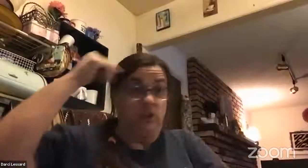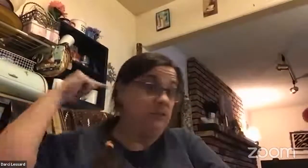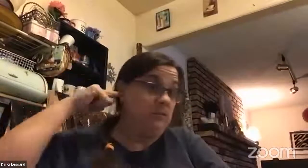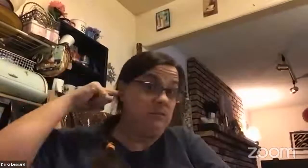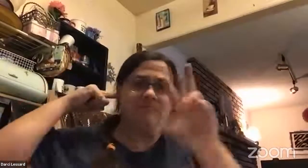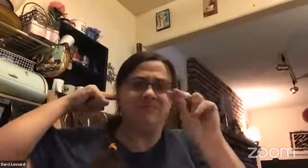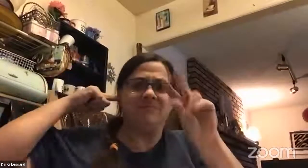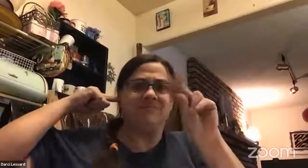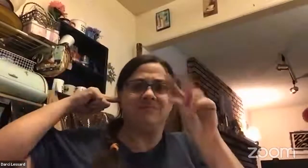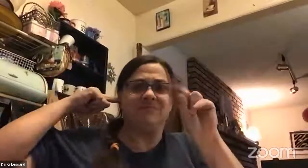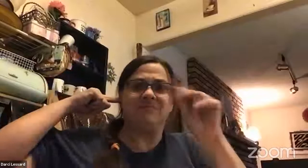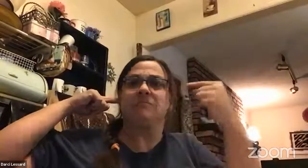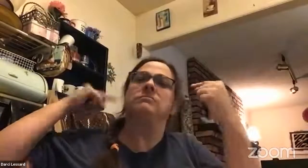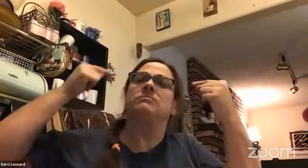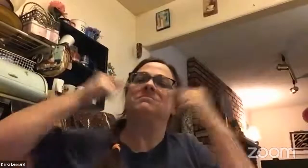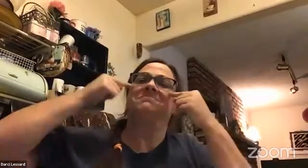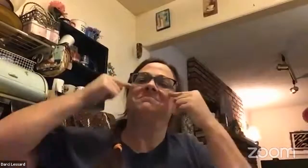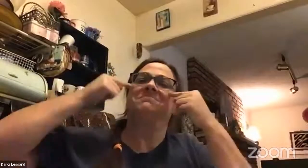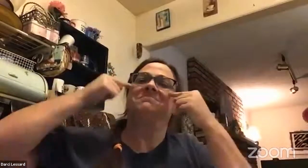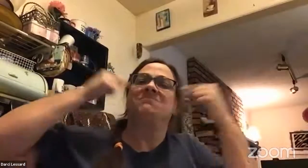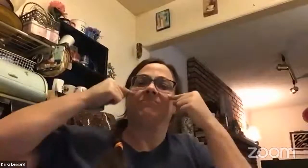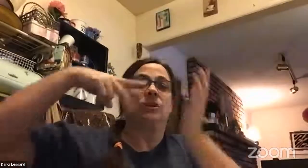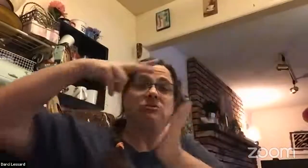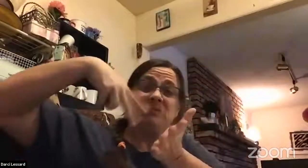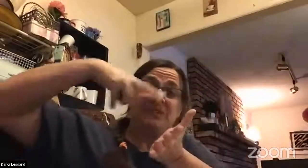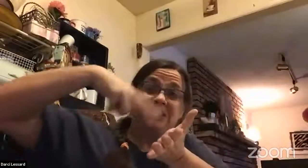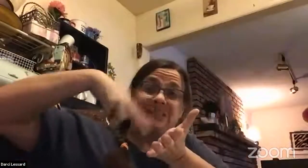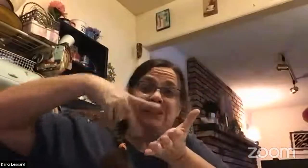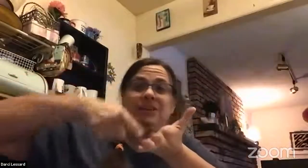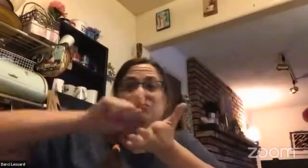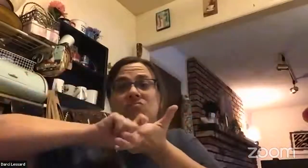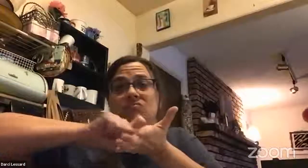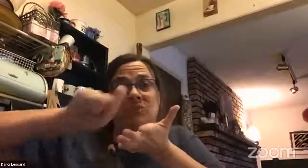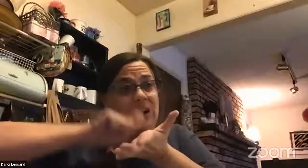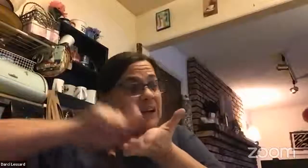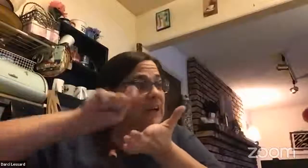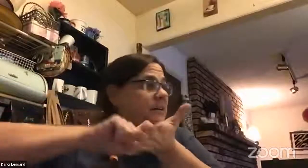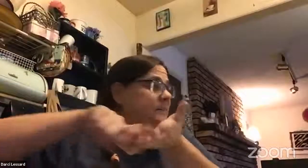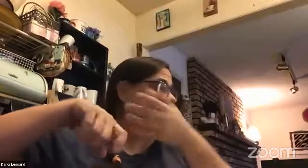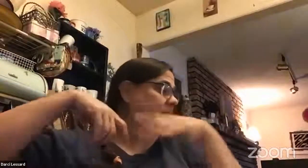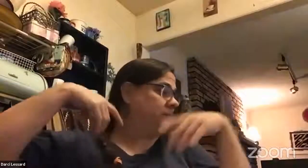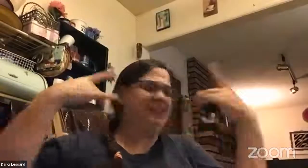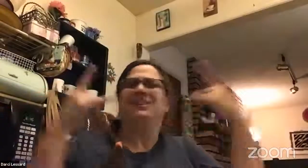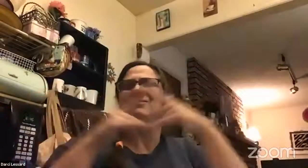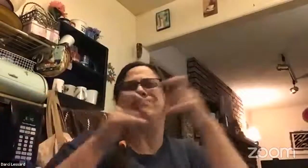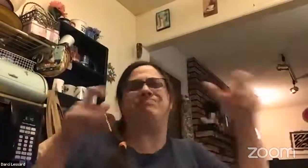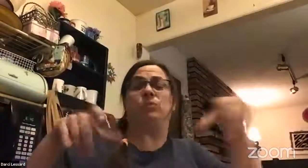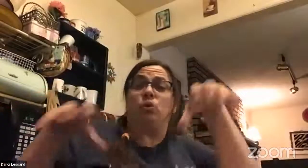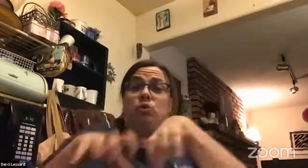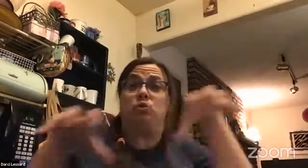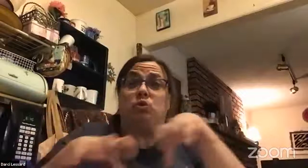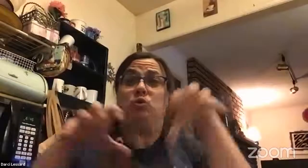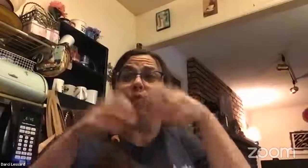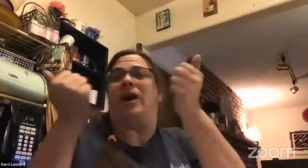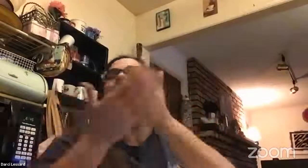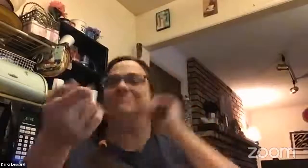in through the eye. So reading, writing, just a multitude of